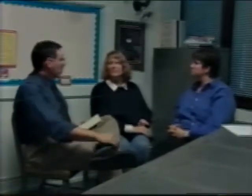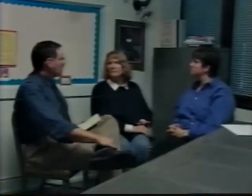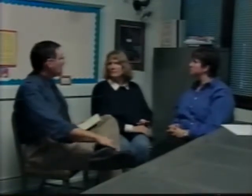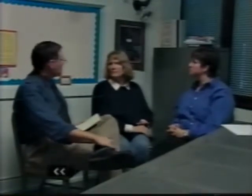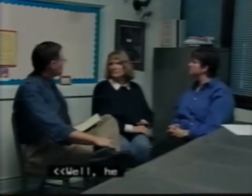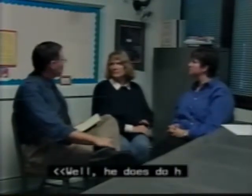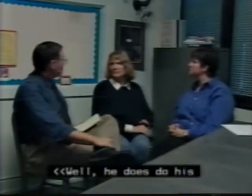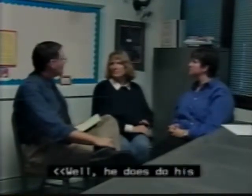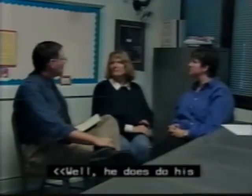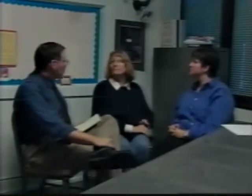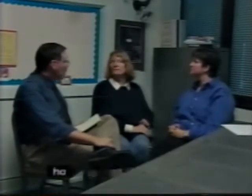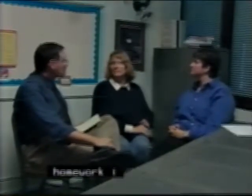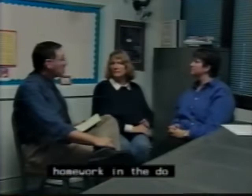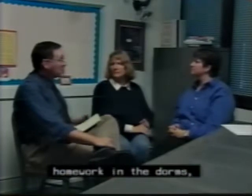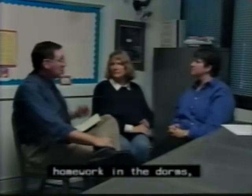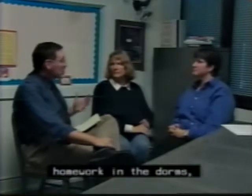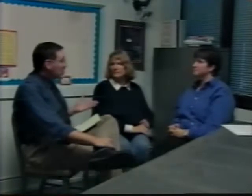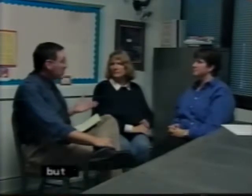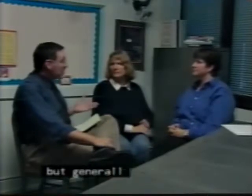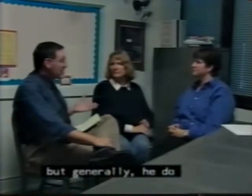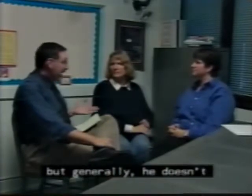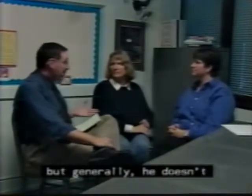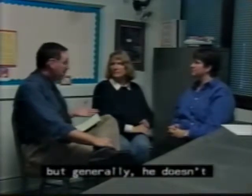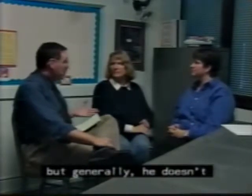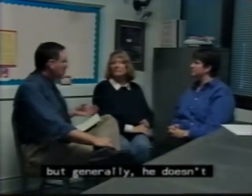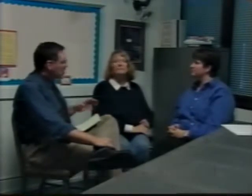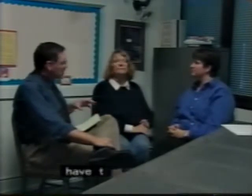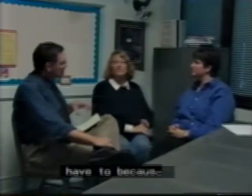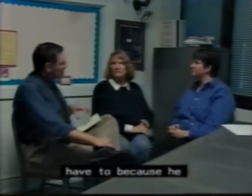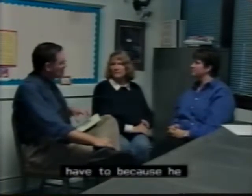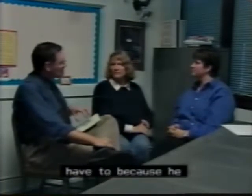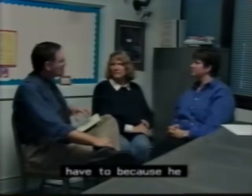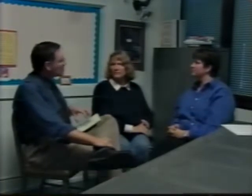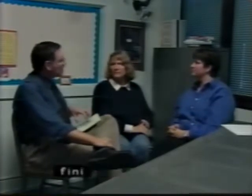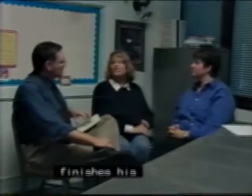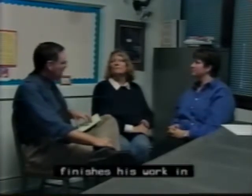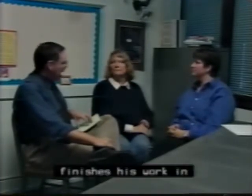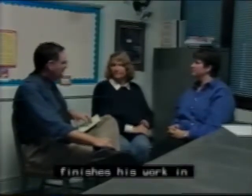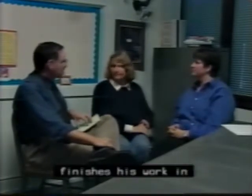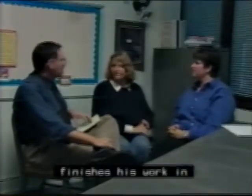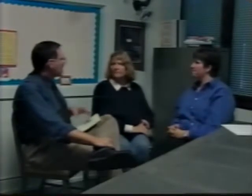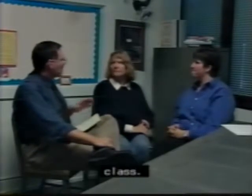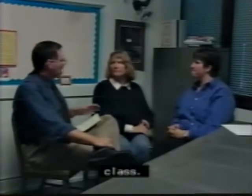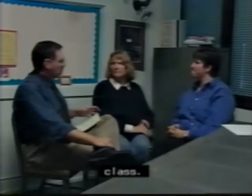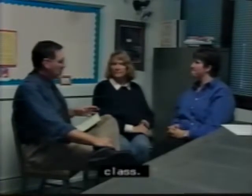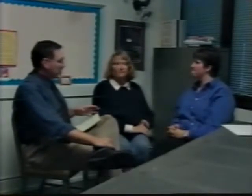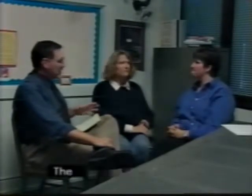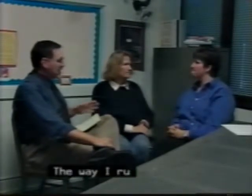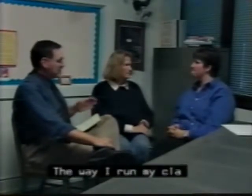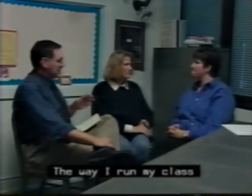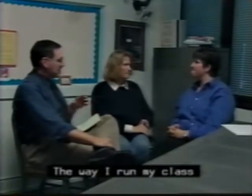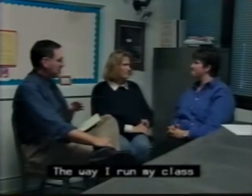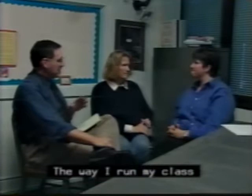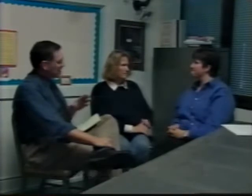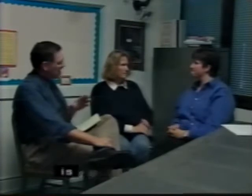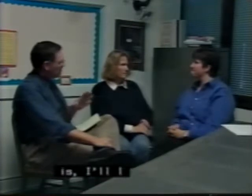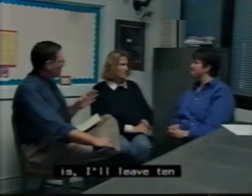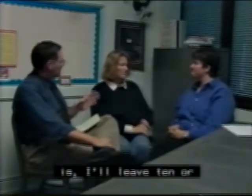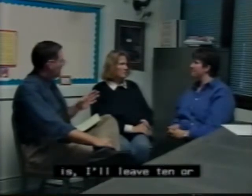Well, he does do his homework in the dorms, but generally he doesn't have to because he finishes his work in class. The way I run my class is I'll leave 10 or 15